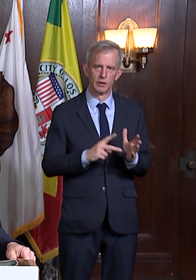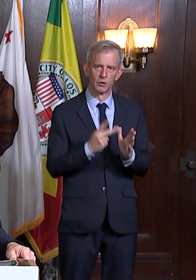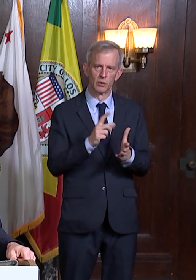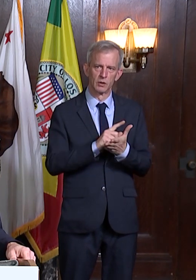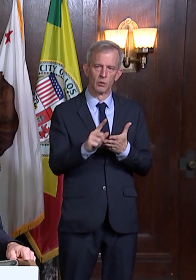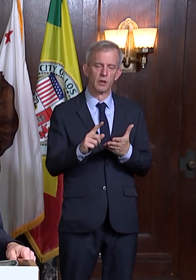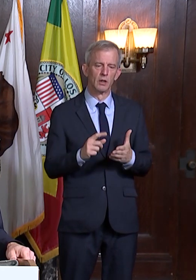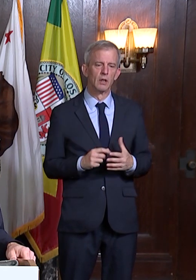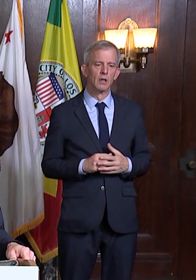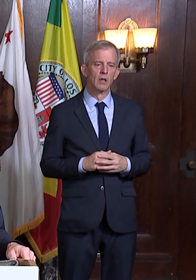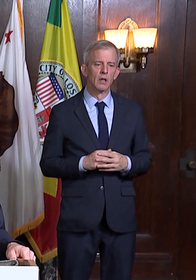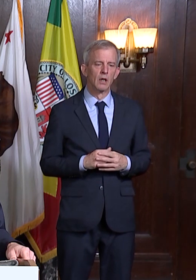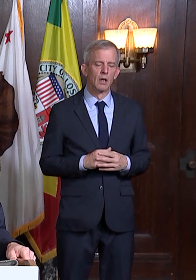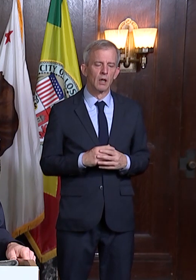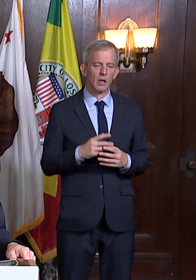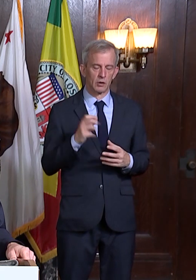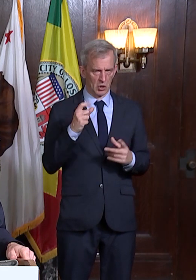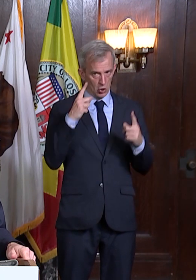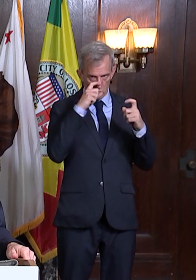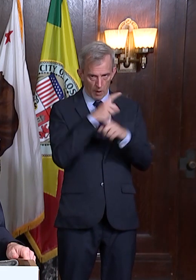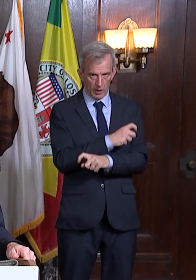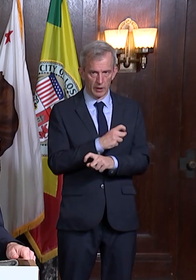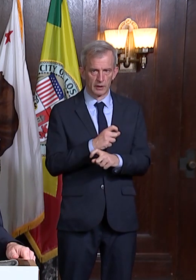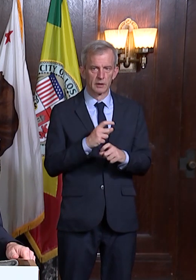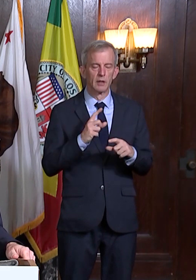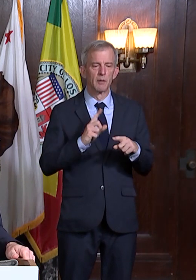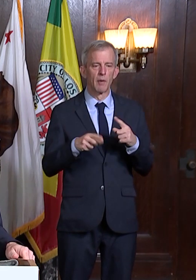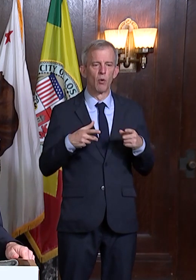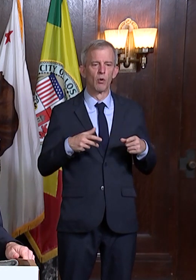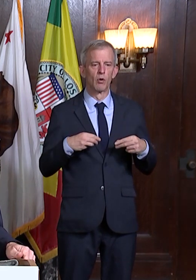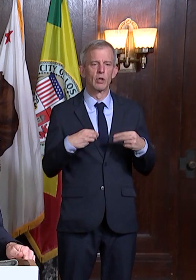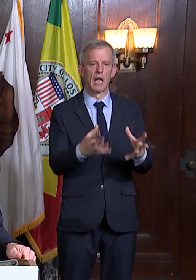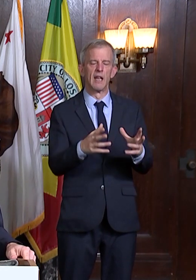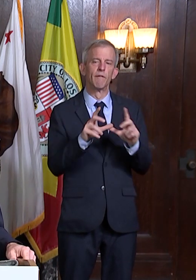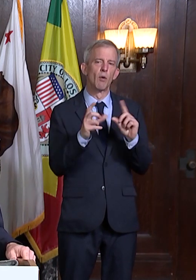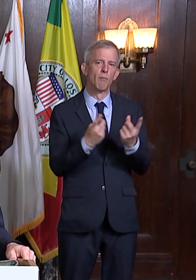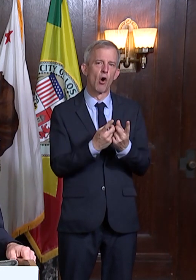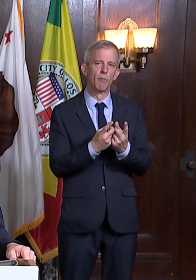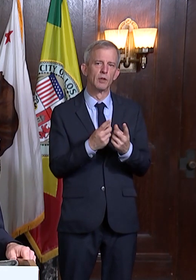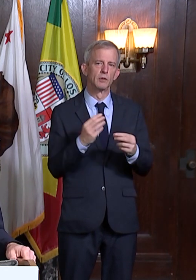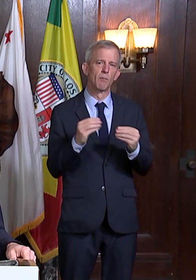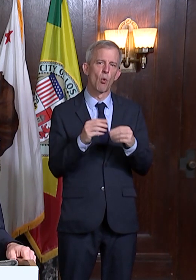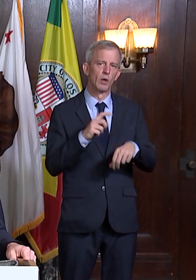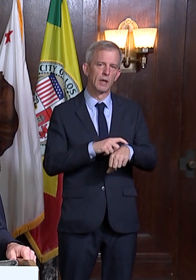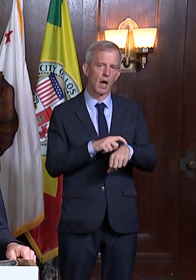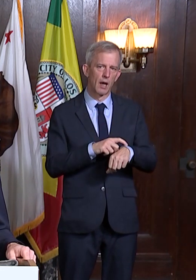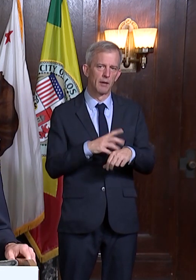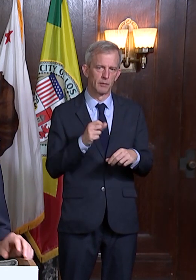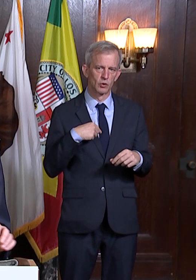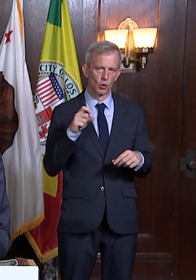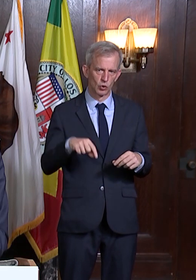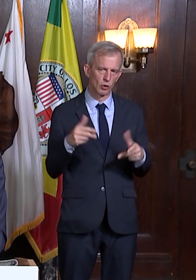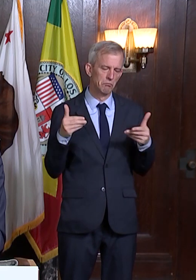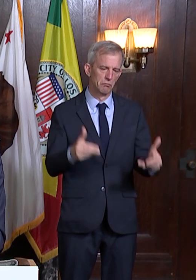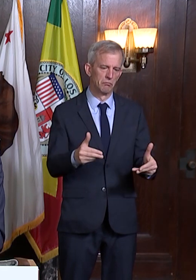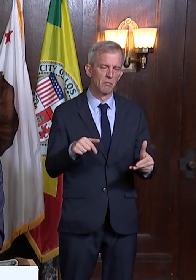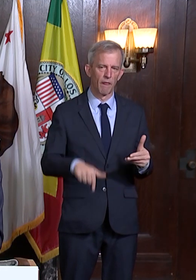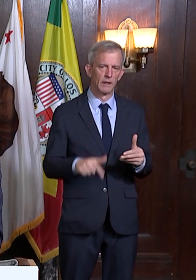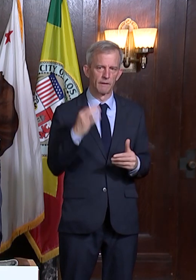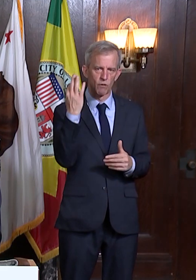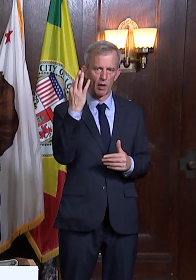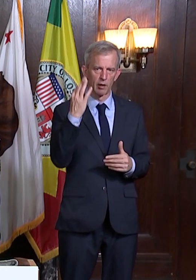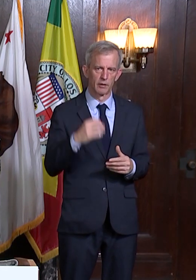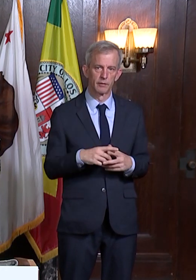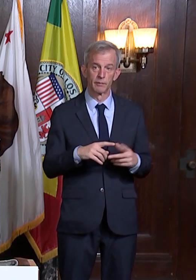more time that they needed to put that together. But that should be moving by this Friday. And what is the plan to fill